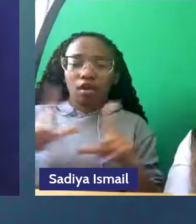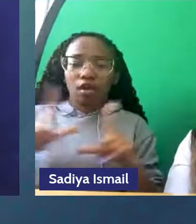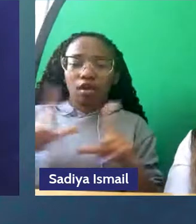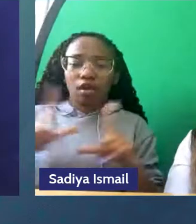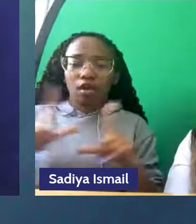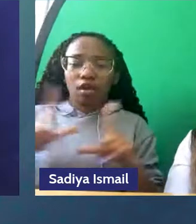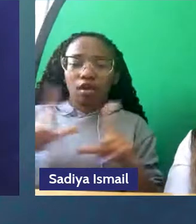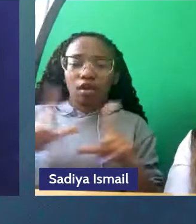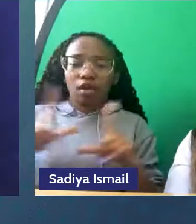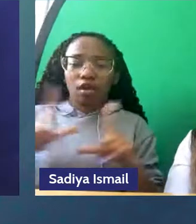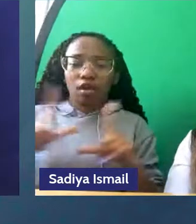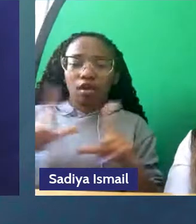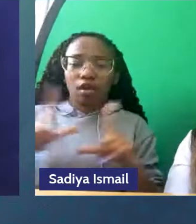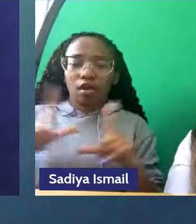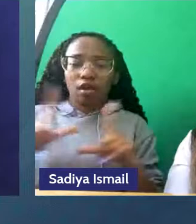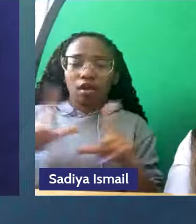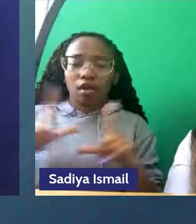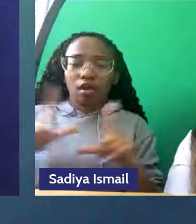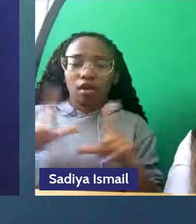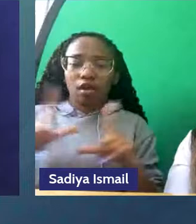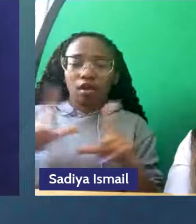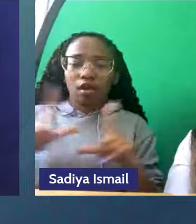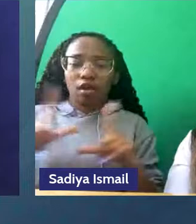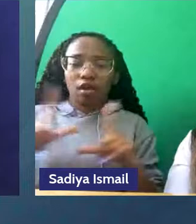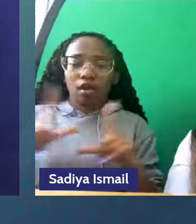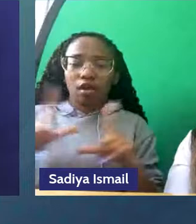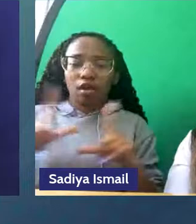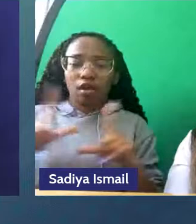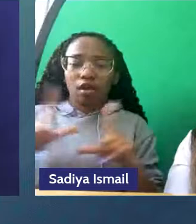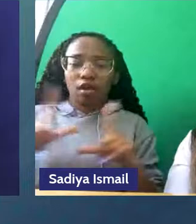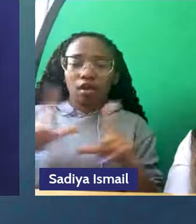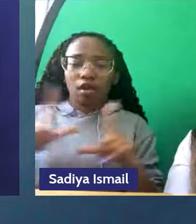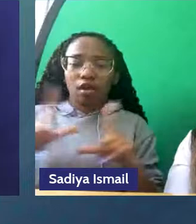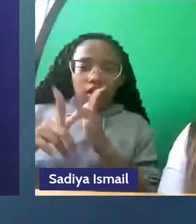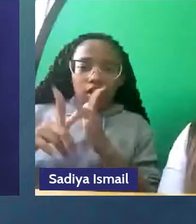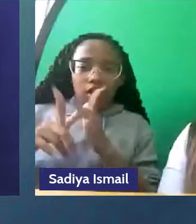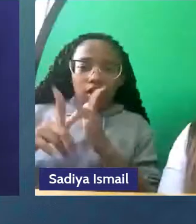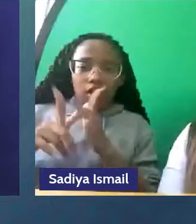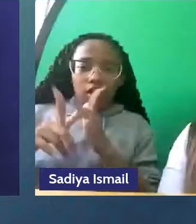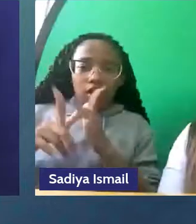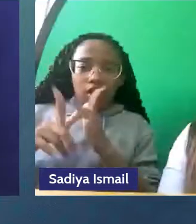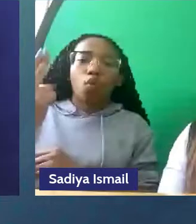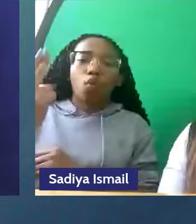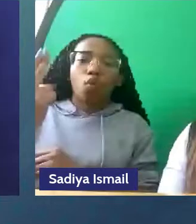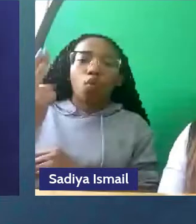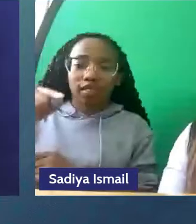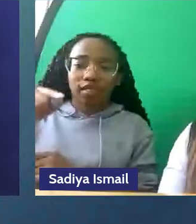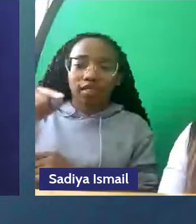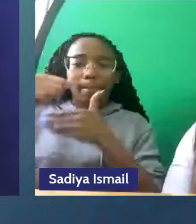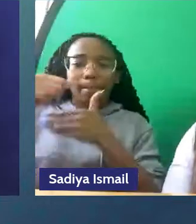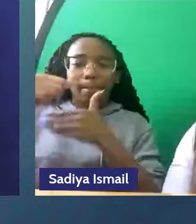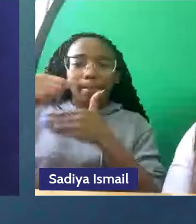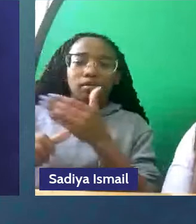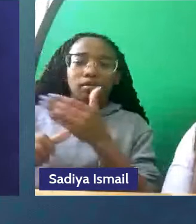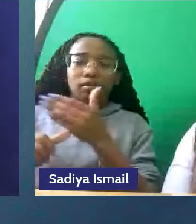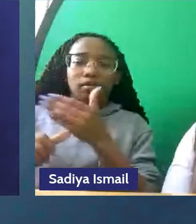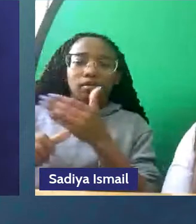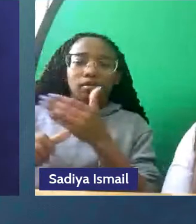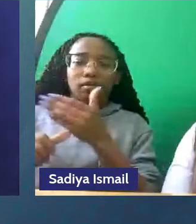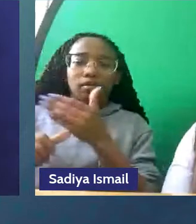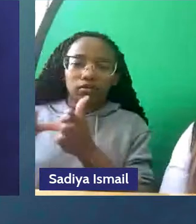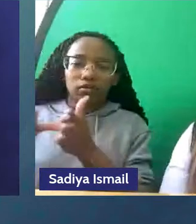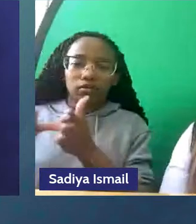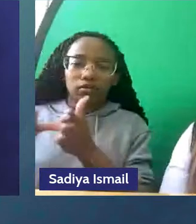awareness, but also reliant on South African Sign Language. I think this month it's so important to make everyone